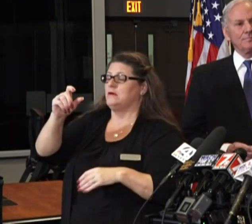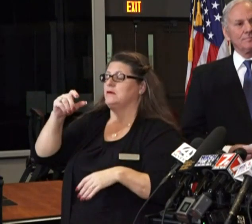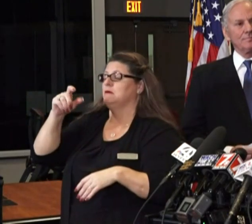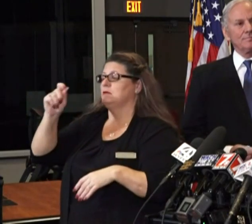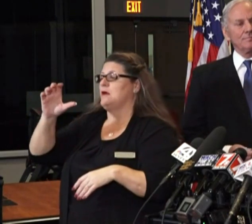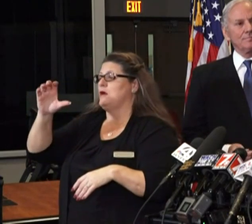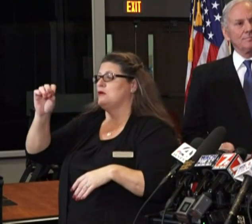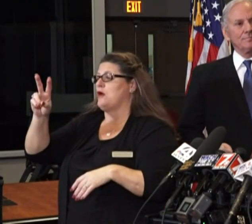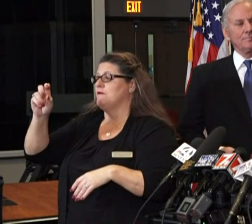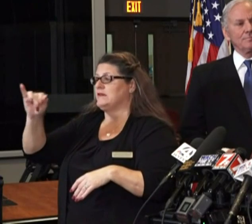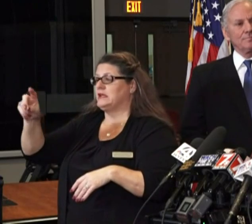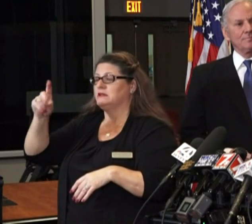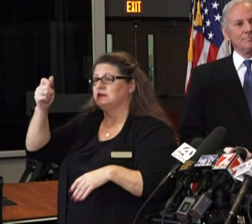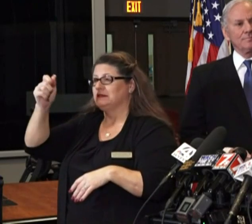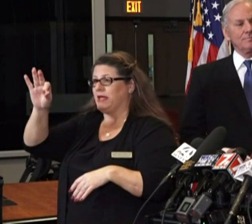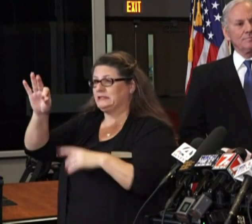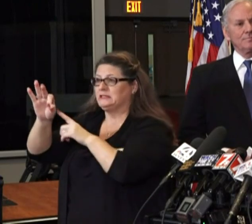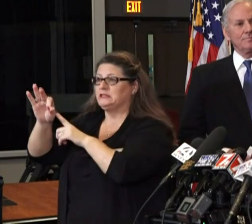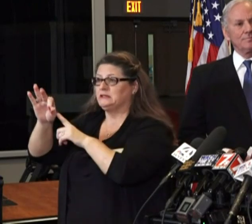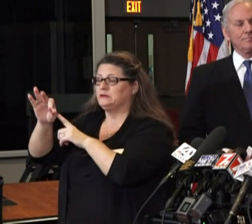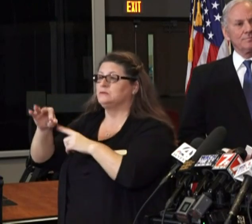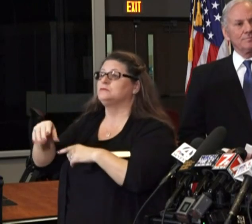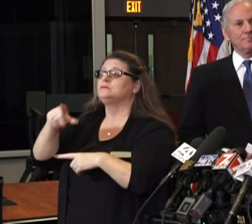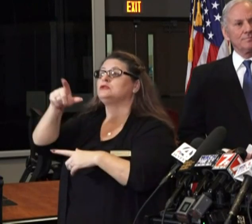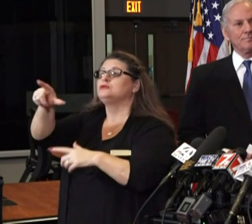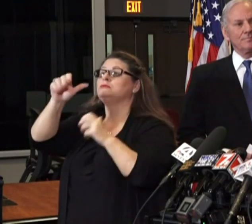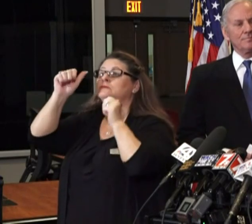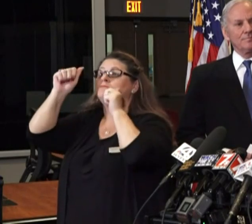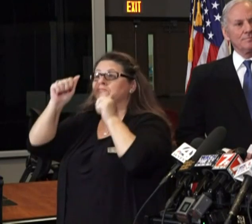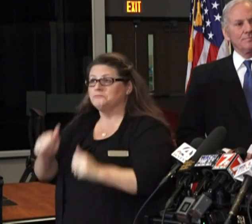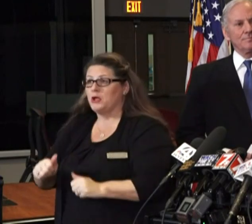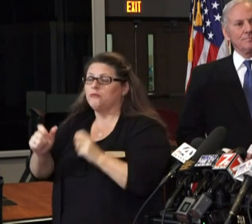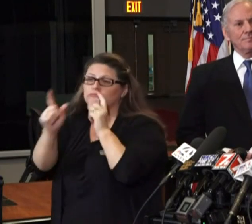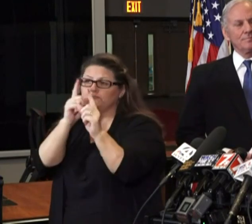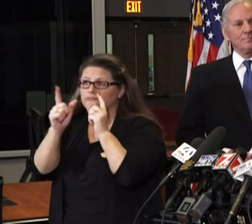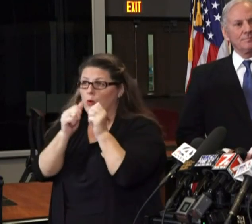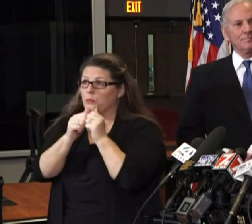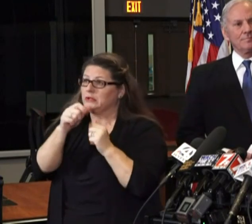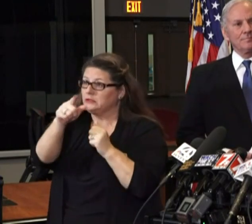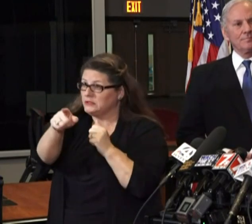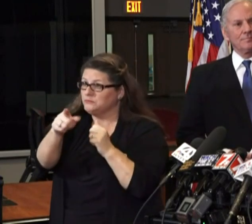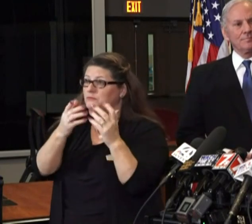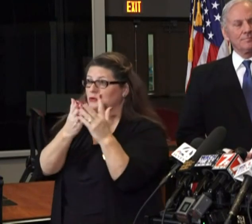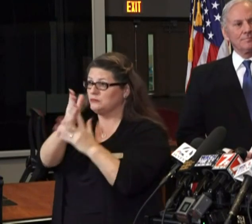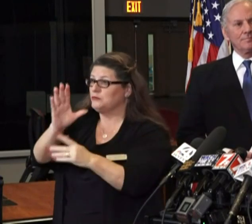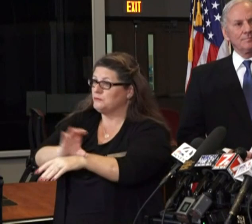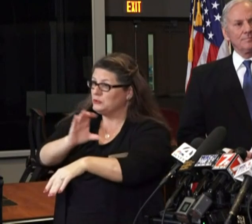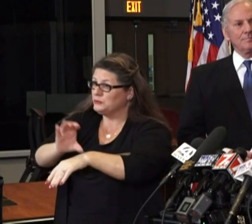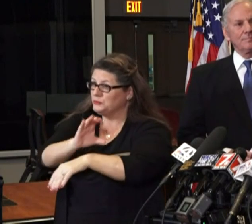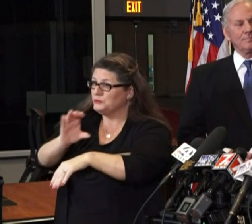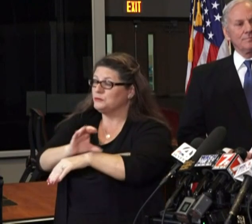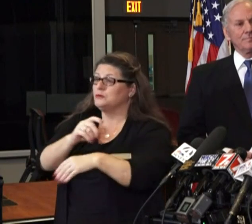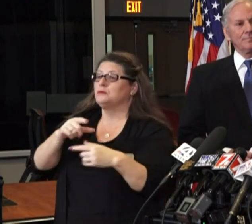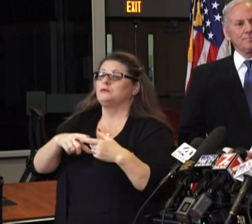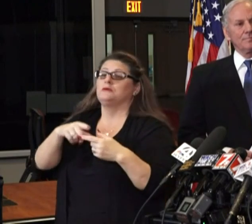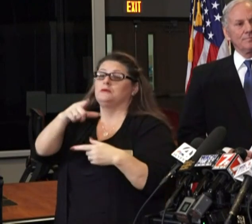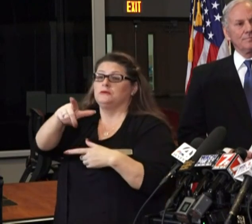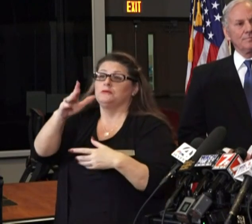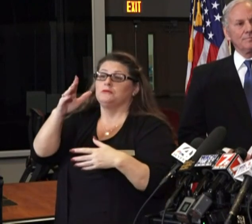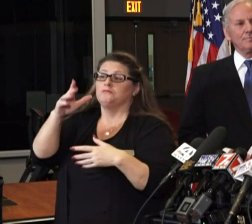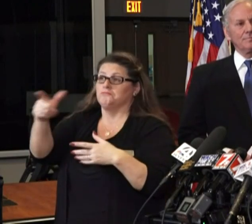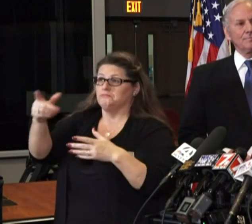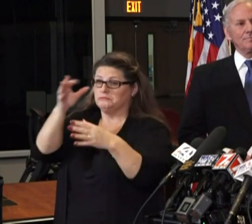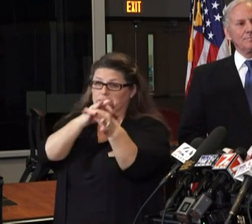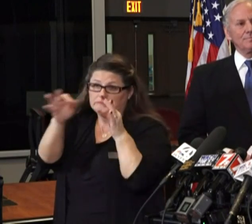Experienced providers will treat symptoms, provide information, and give direction. At